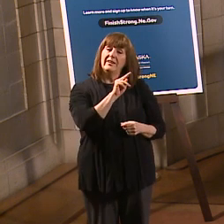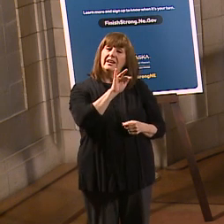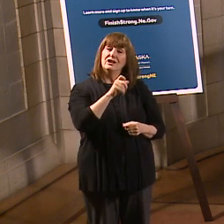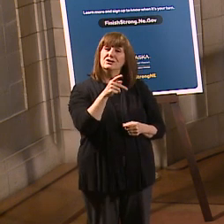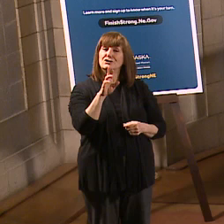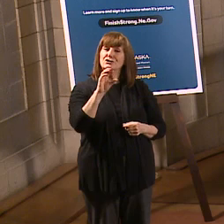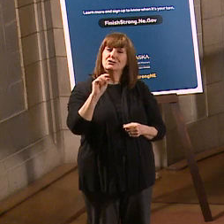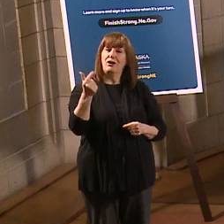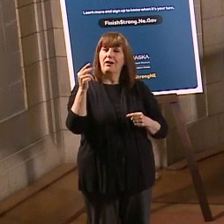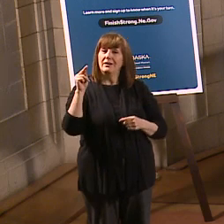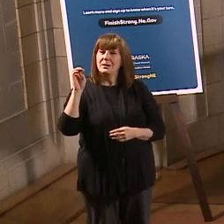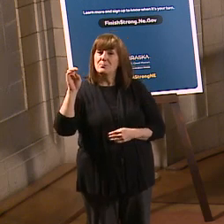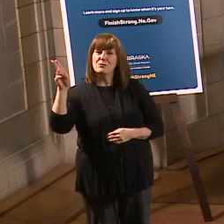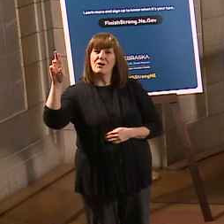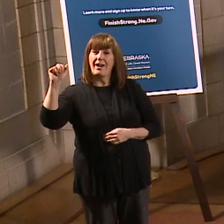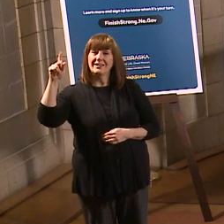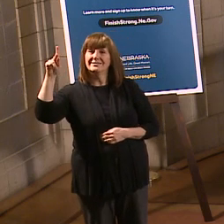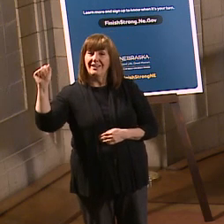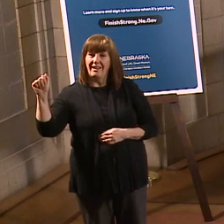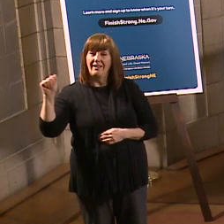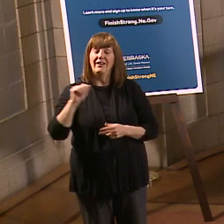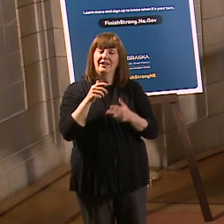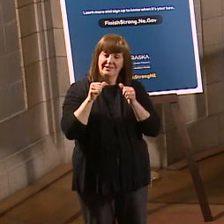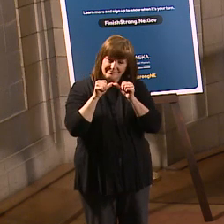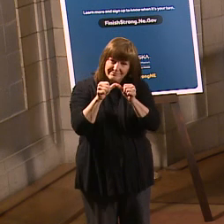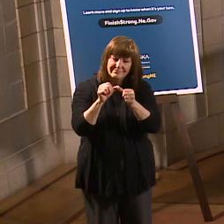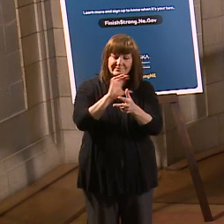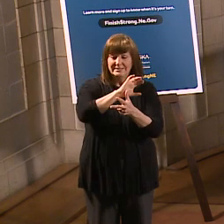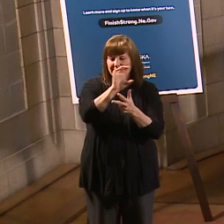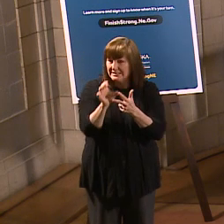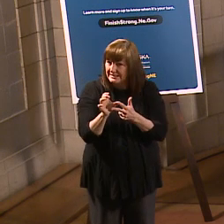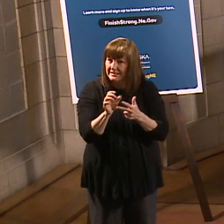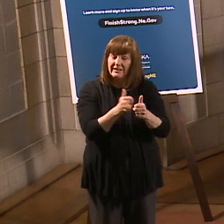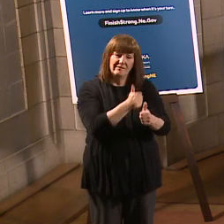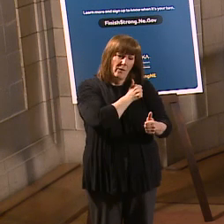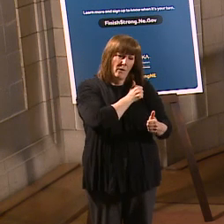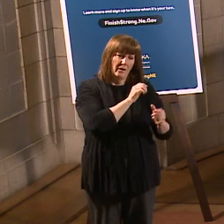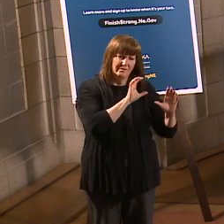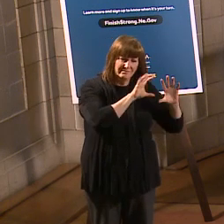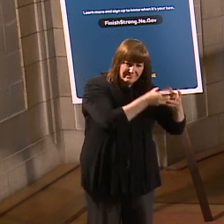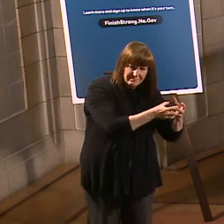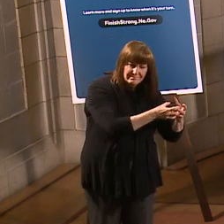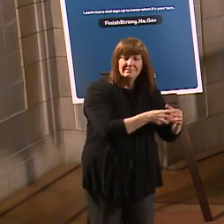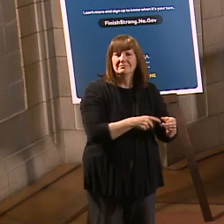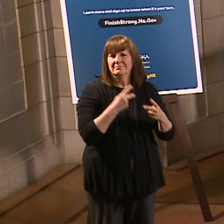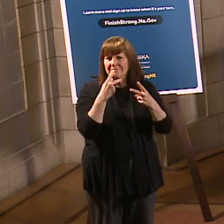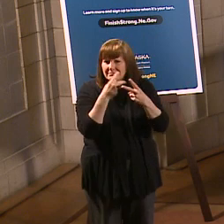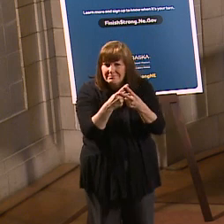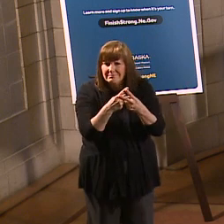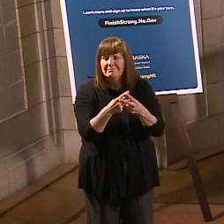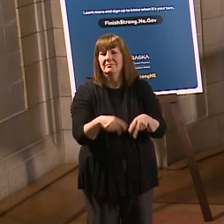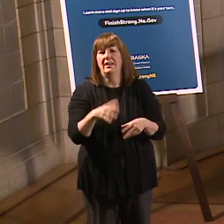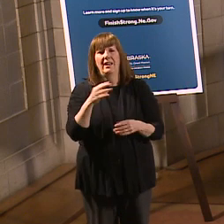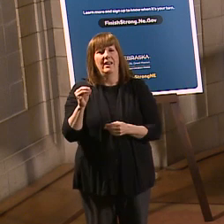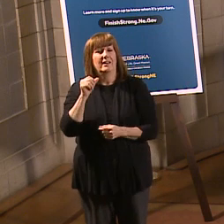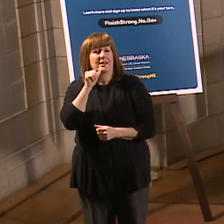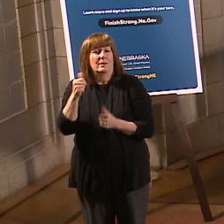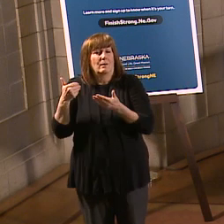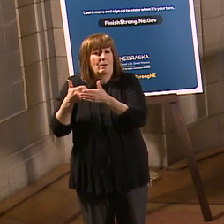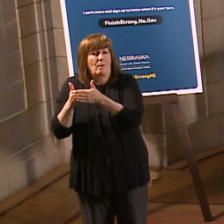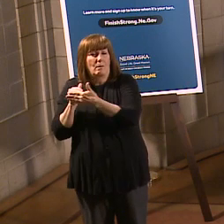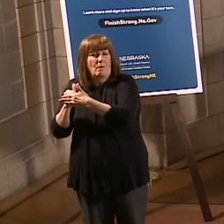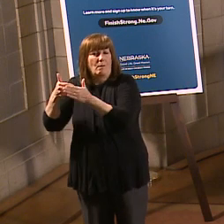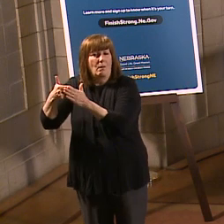Nebraska. Continue to practice the three C's. Avoid confined spaces, avoid crowded places, and avoid close